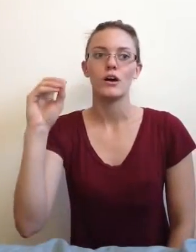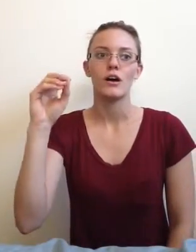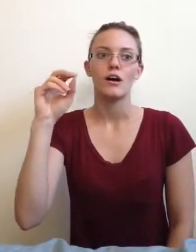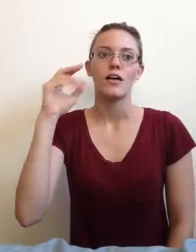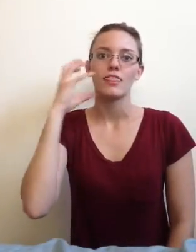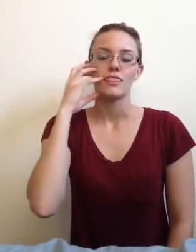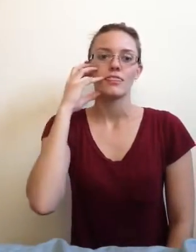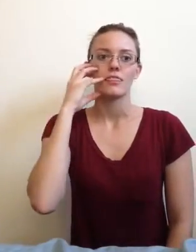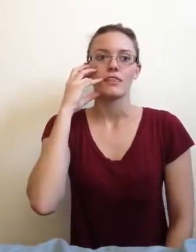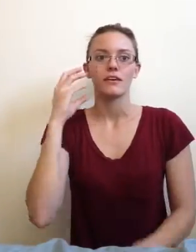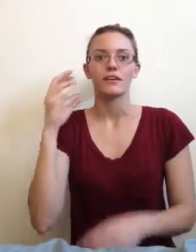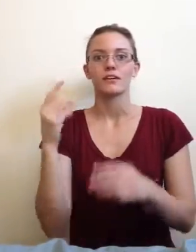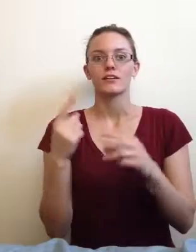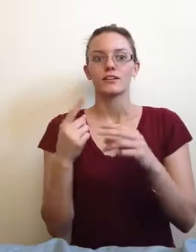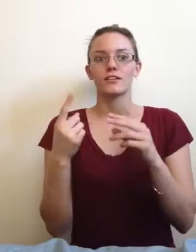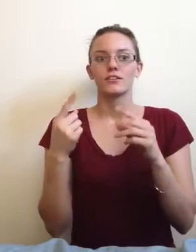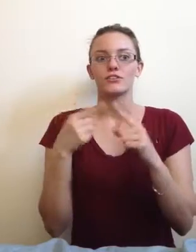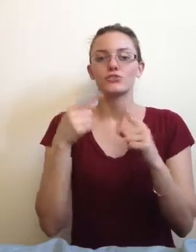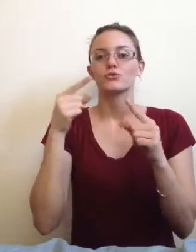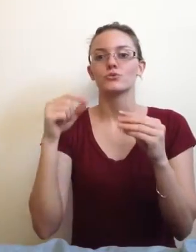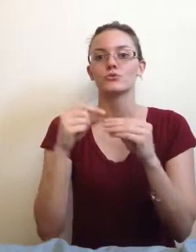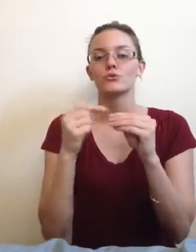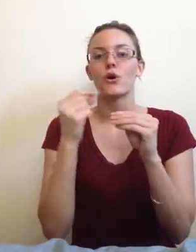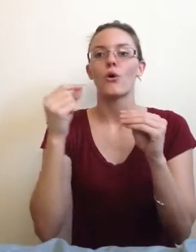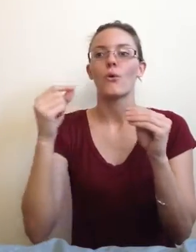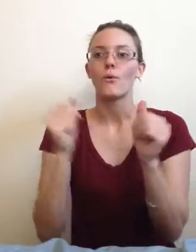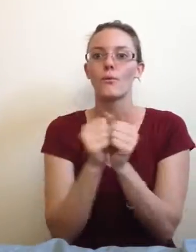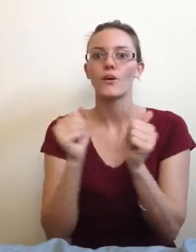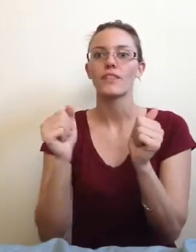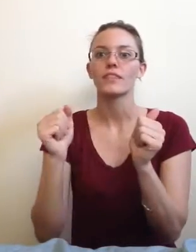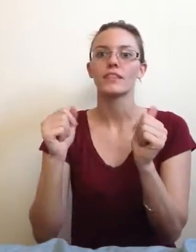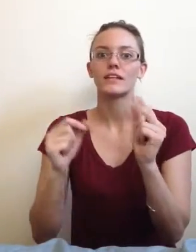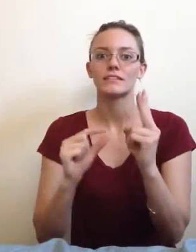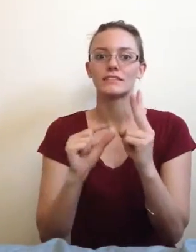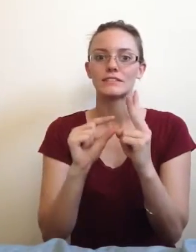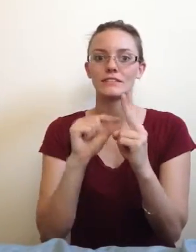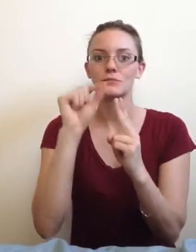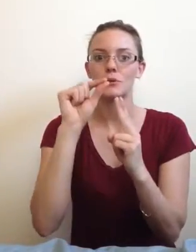zipper up. So now that you've got the zipper pulled down, you can get your needle to go